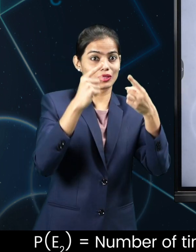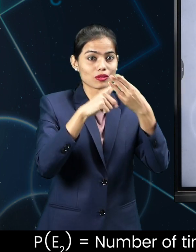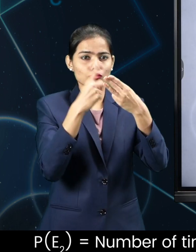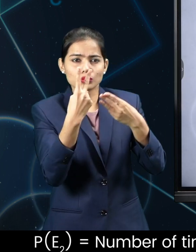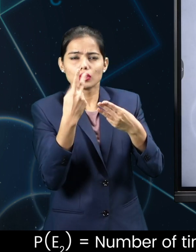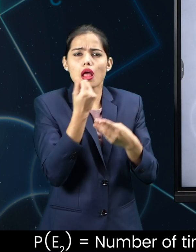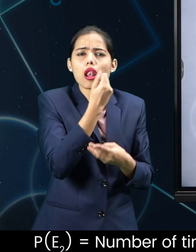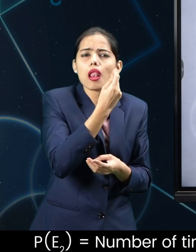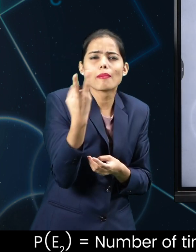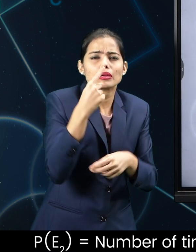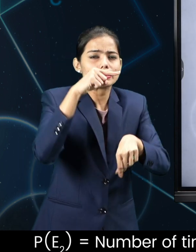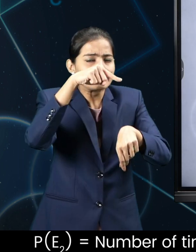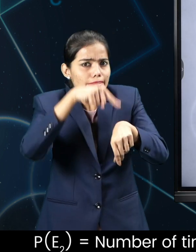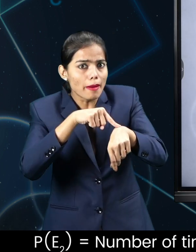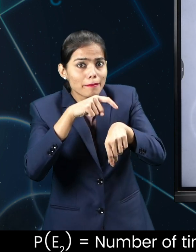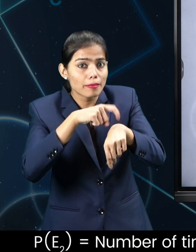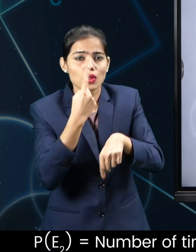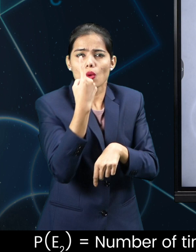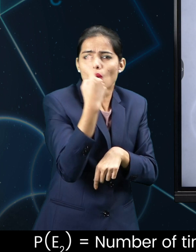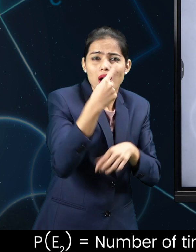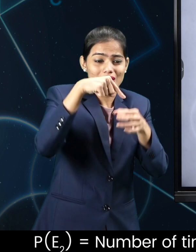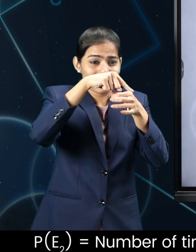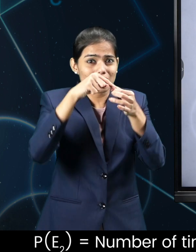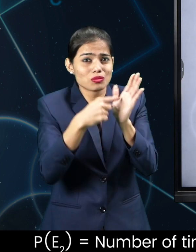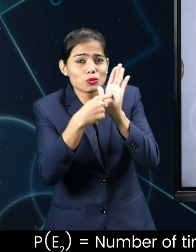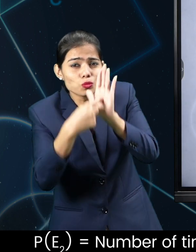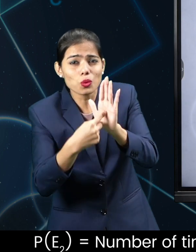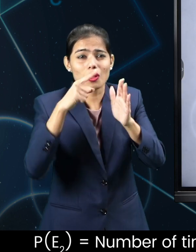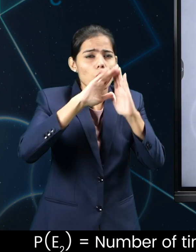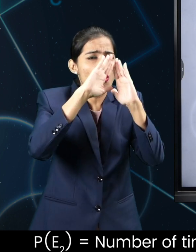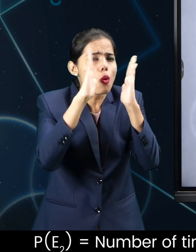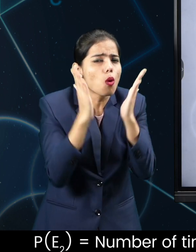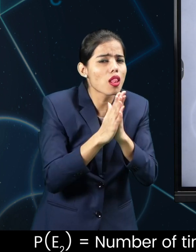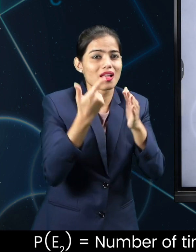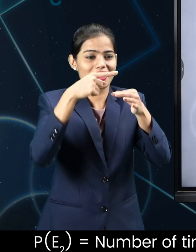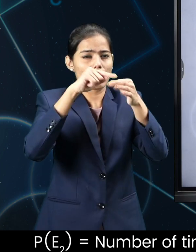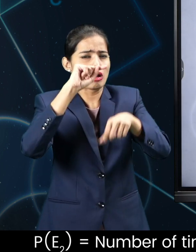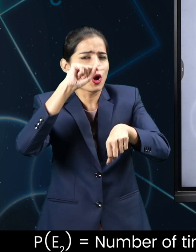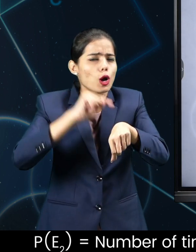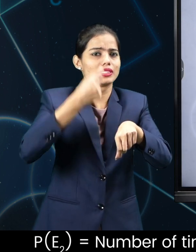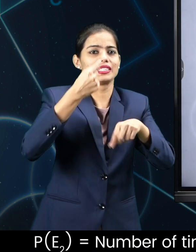P of E2 is equal to number of times 1 head appeared by total number of trials.